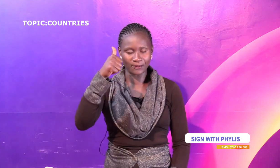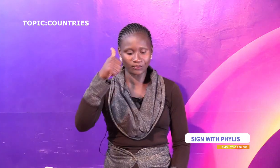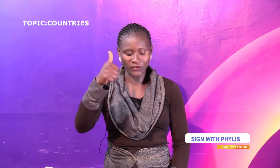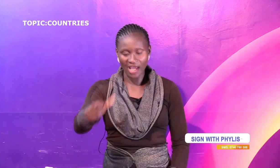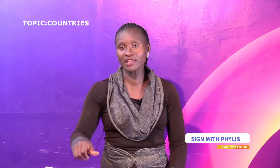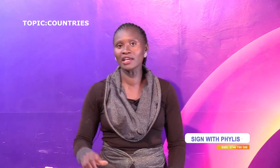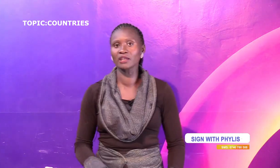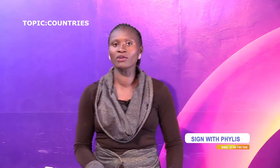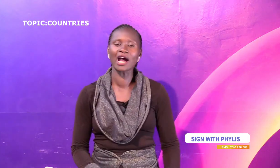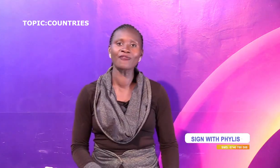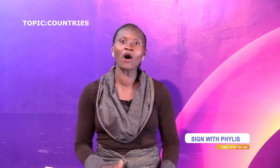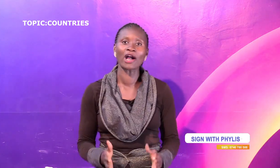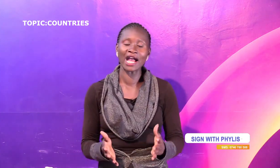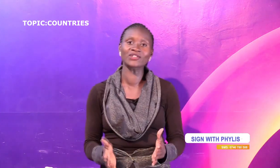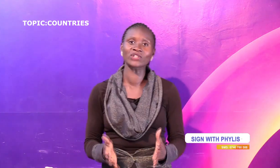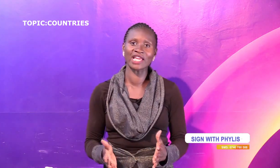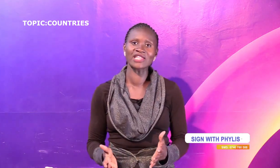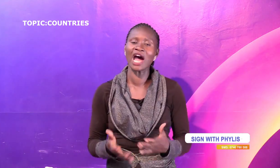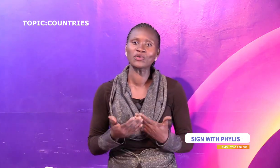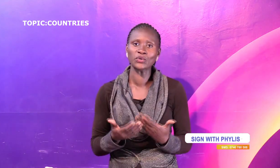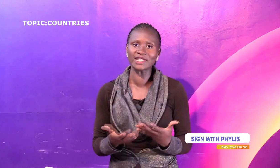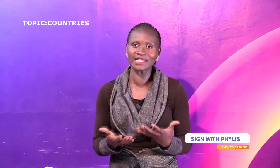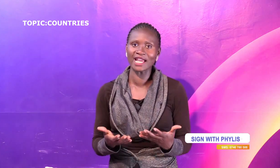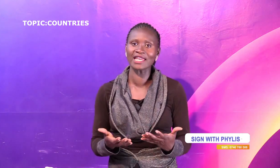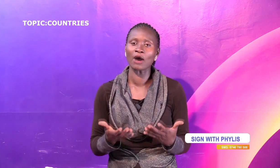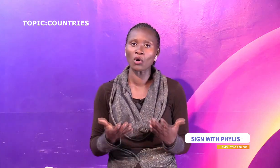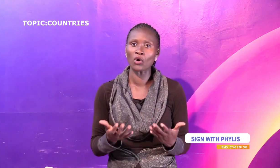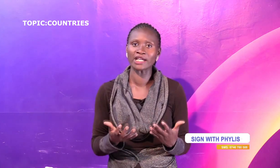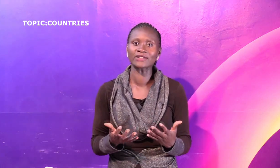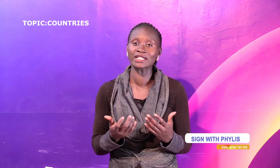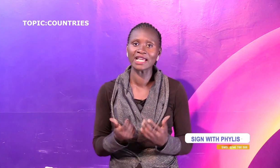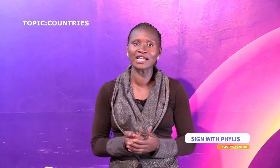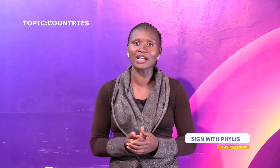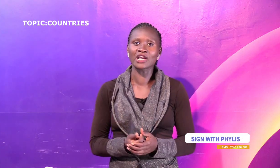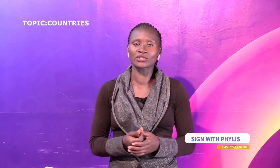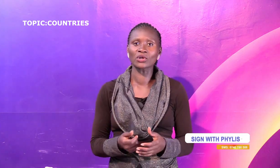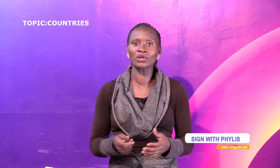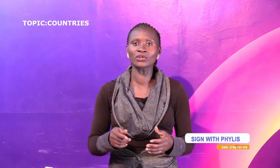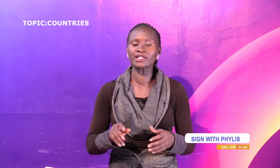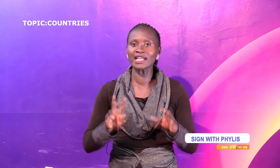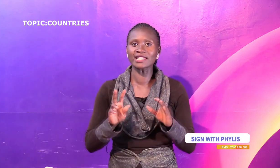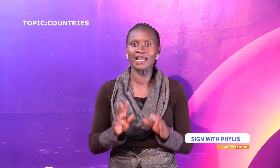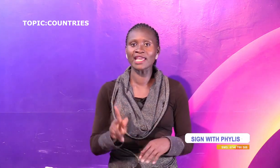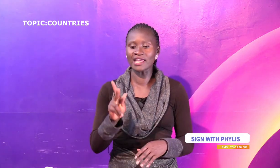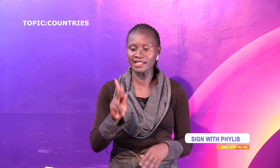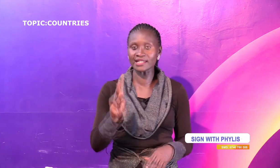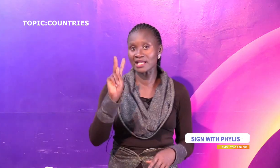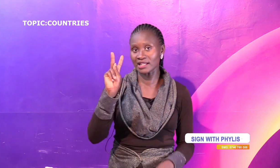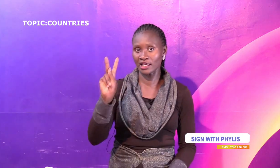And then we have our country Kenya. How do we sign our own country Kenya? So using letter K, this is letter K, you remember